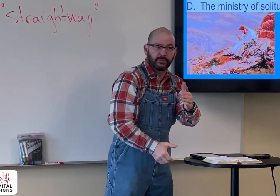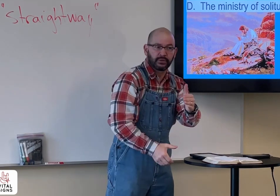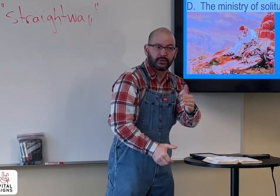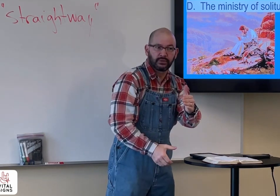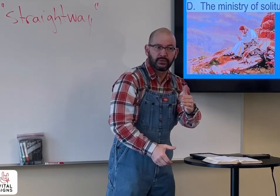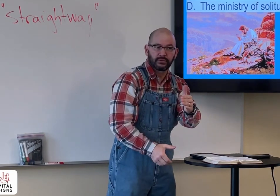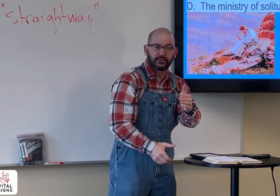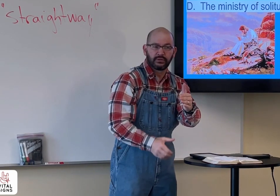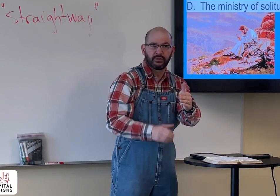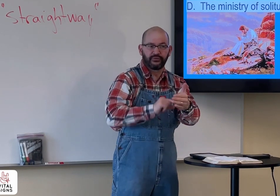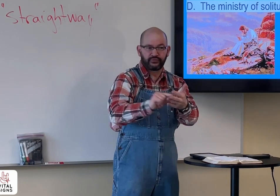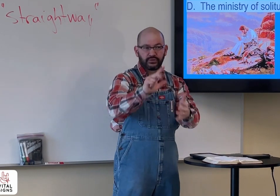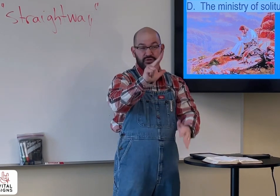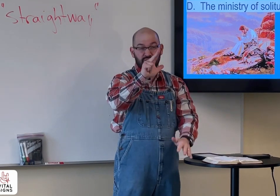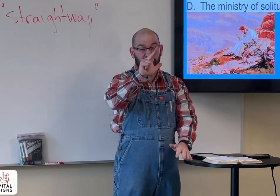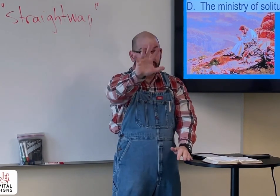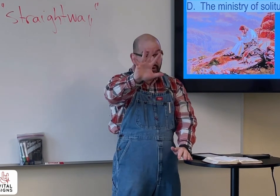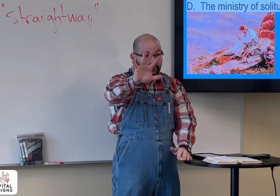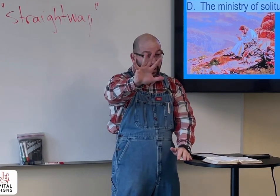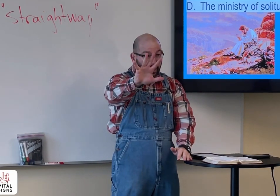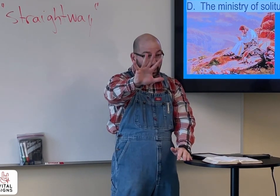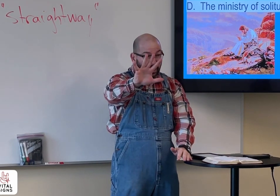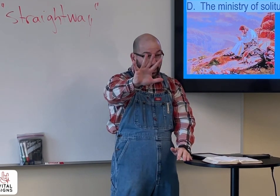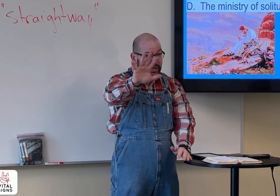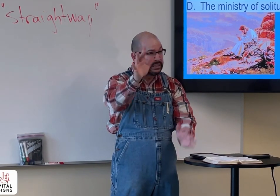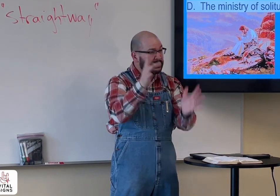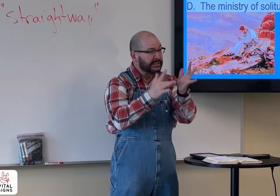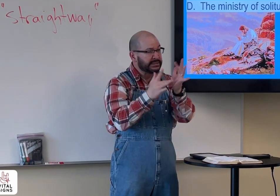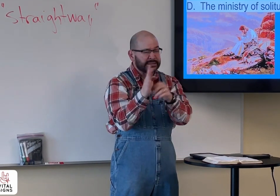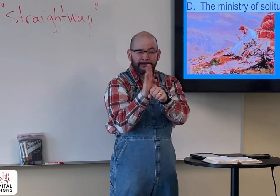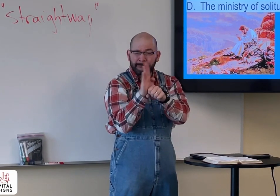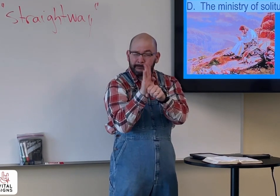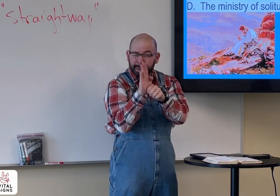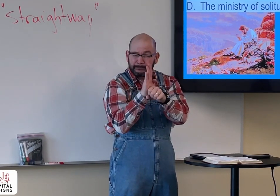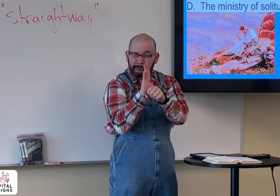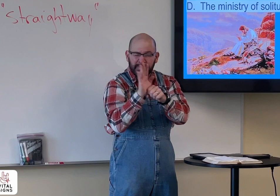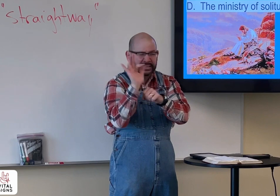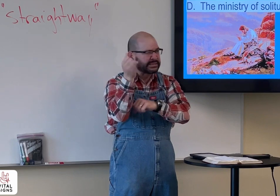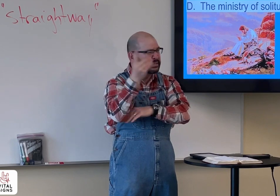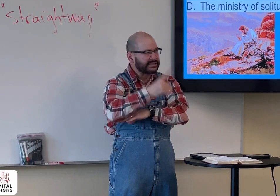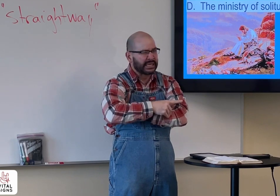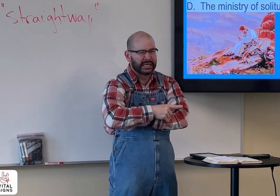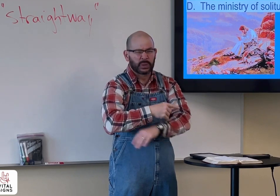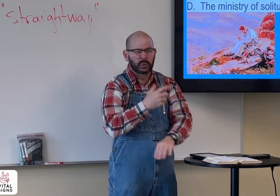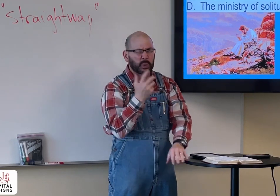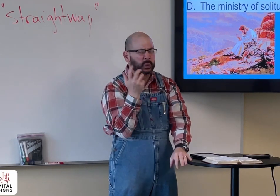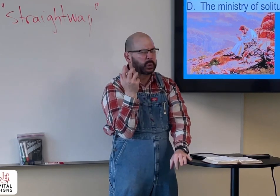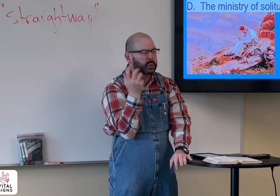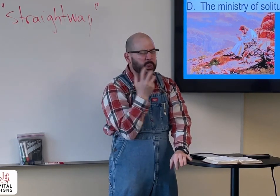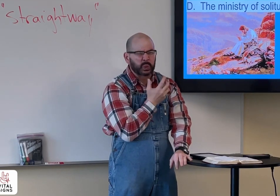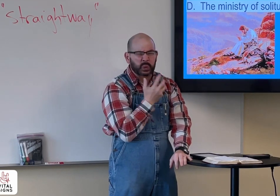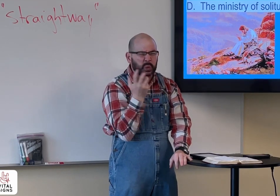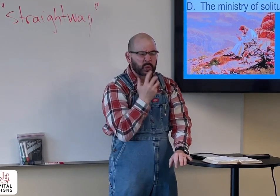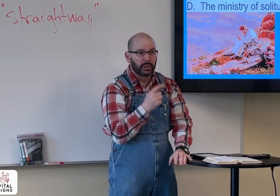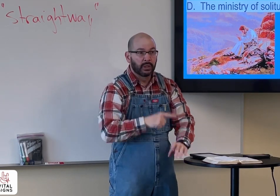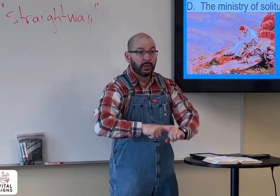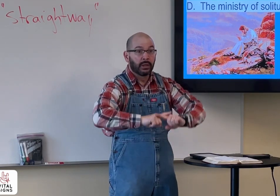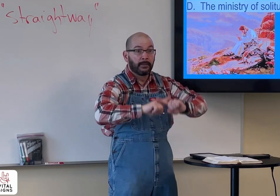the first chapter, verse 35, Jesus is busy that one day,